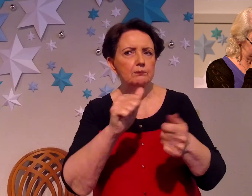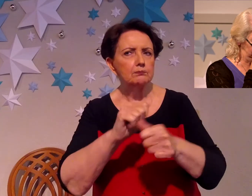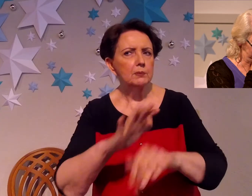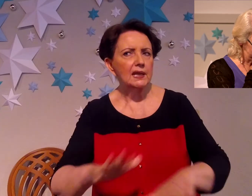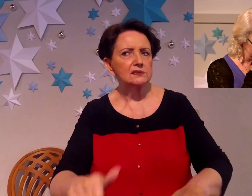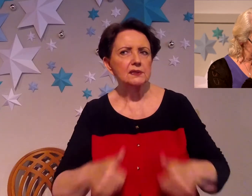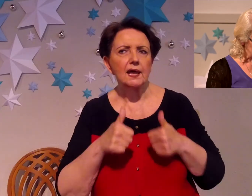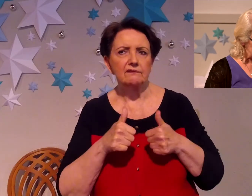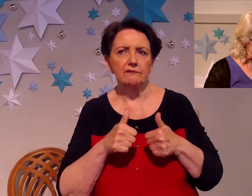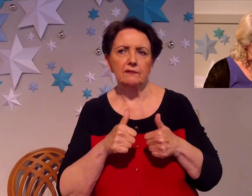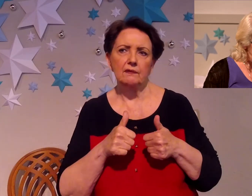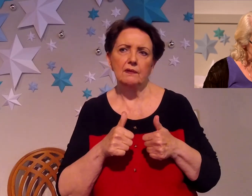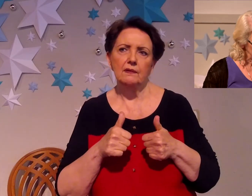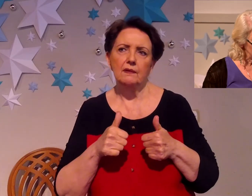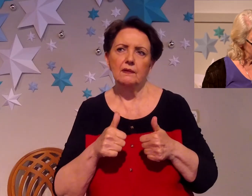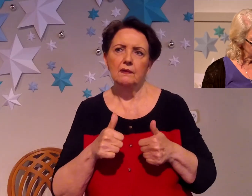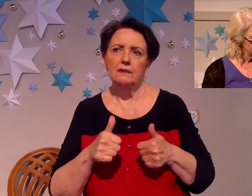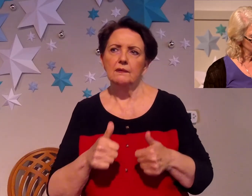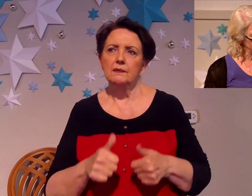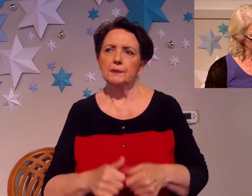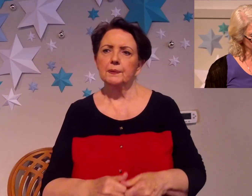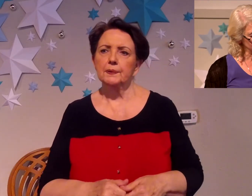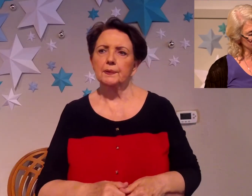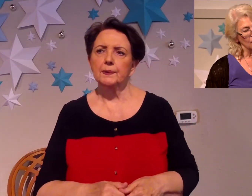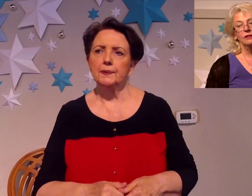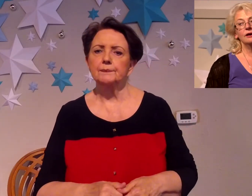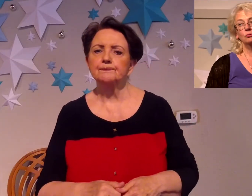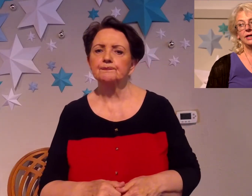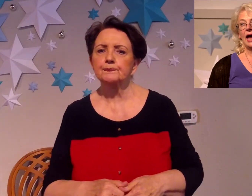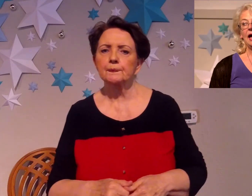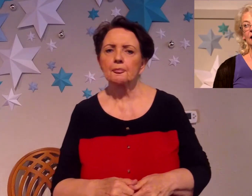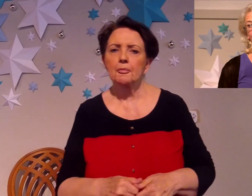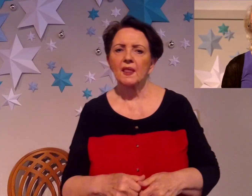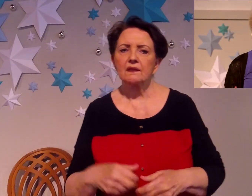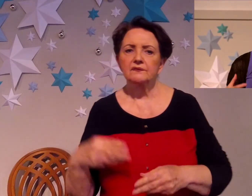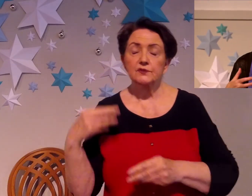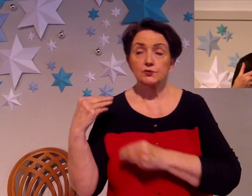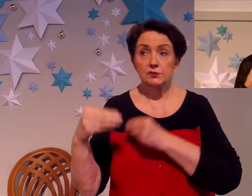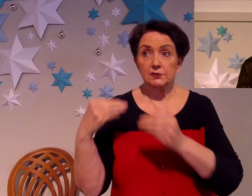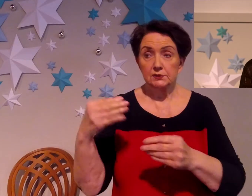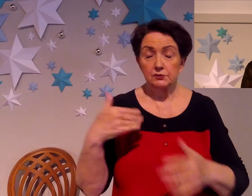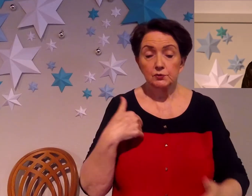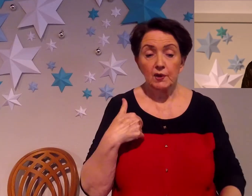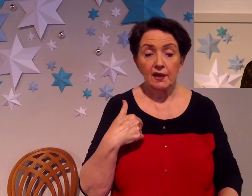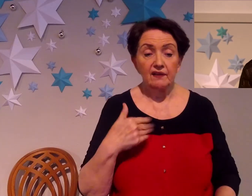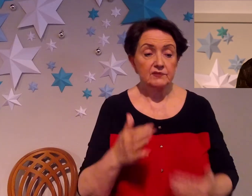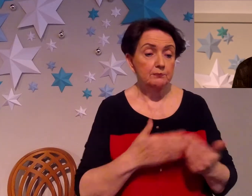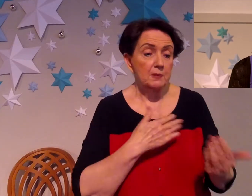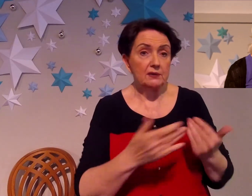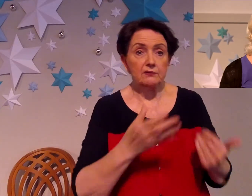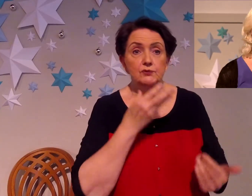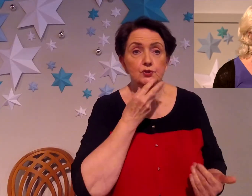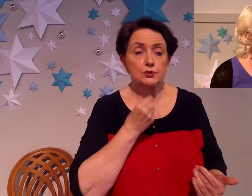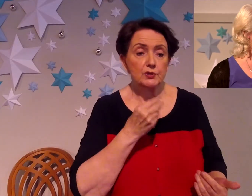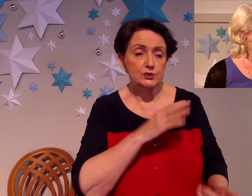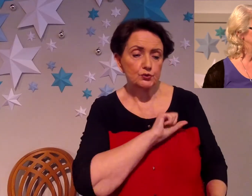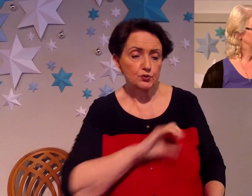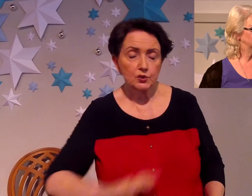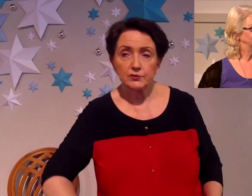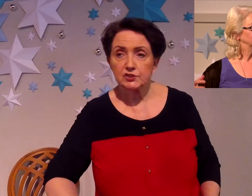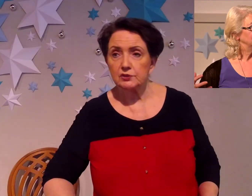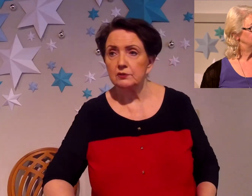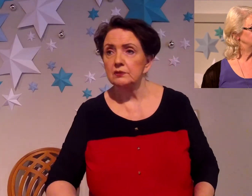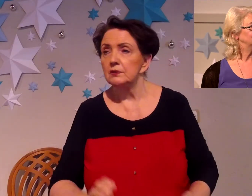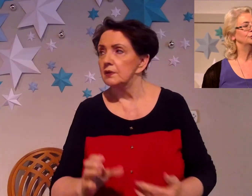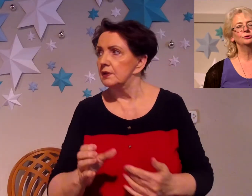life. And these traditions that we have, whether they're Jewish, whether they're Christian, whether